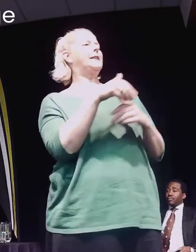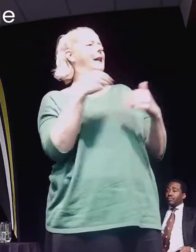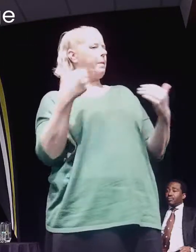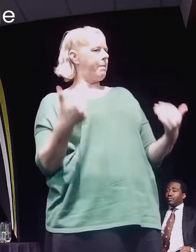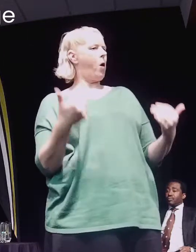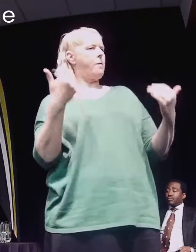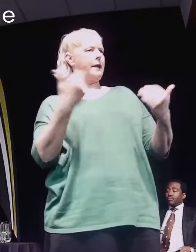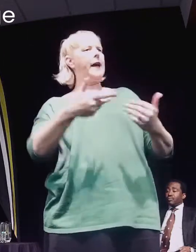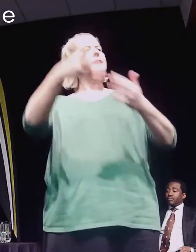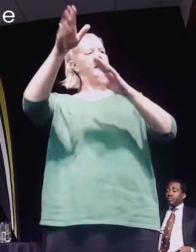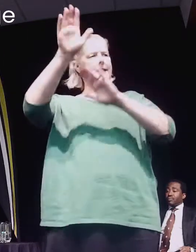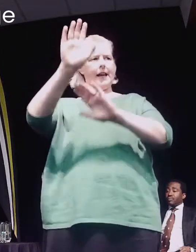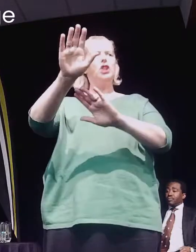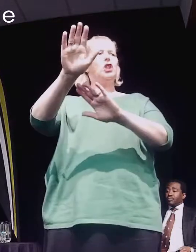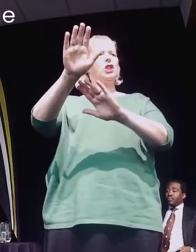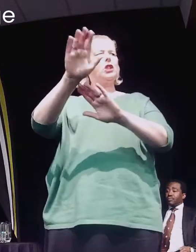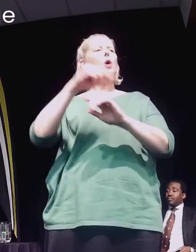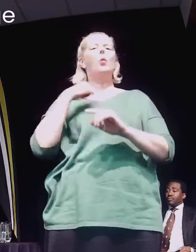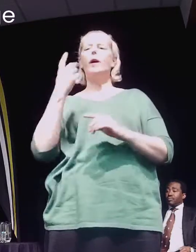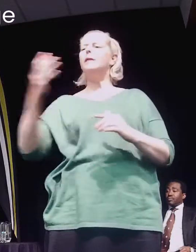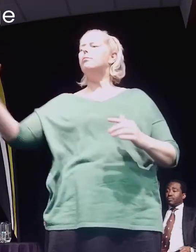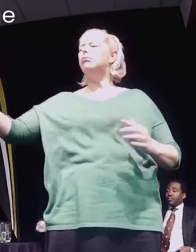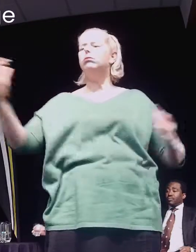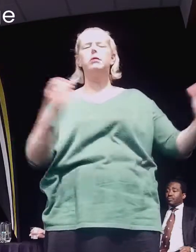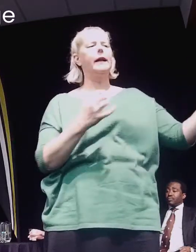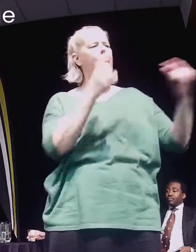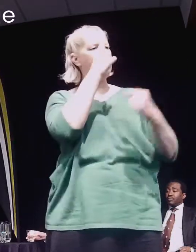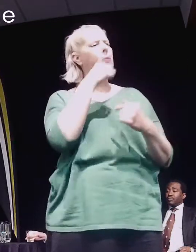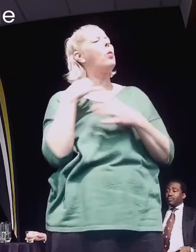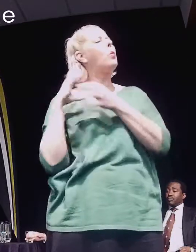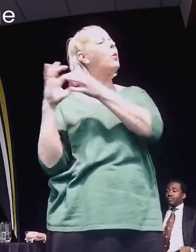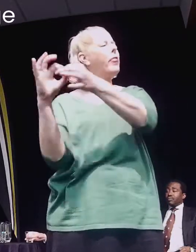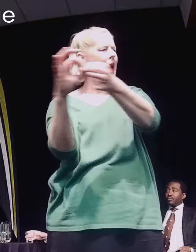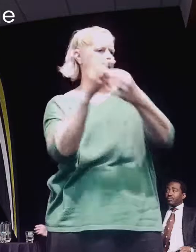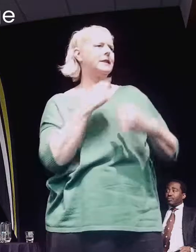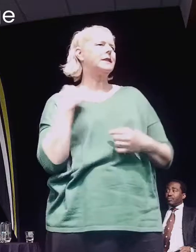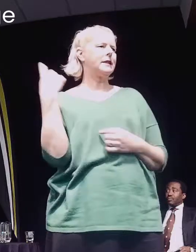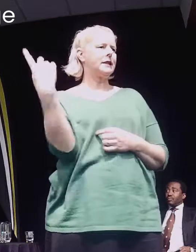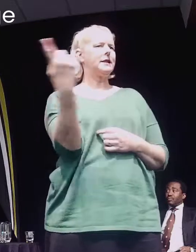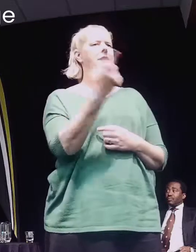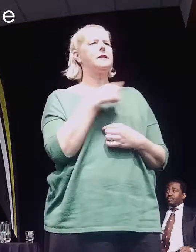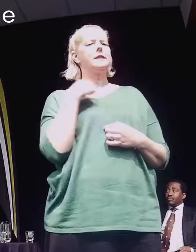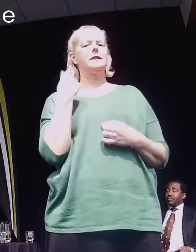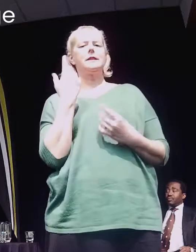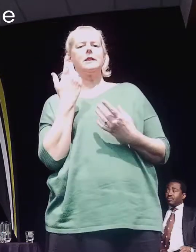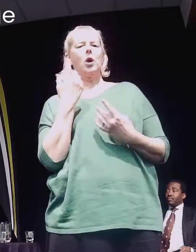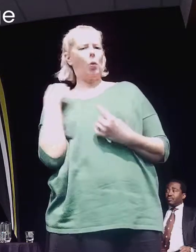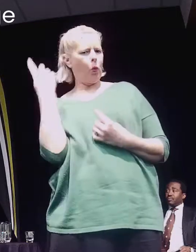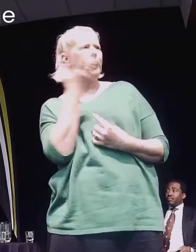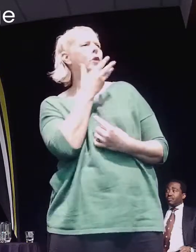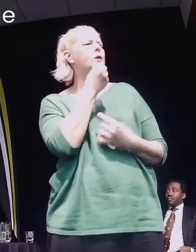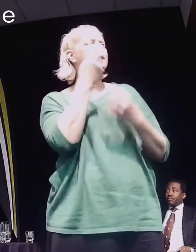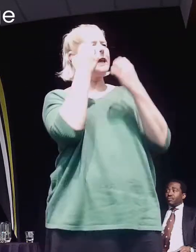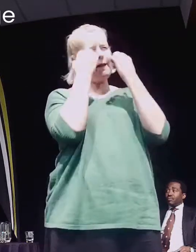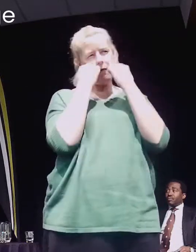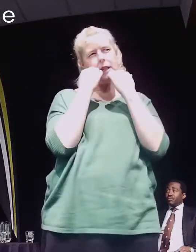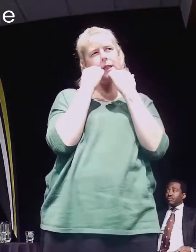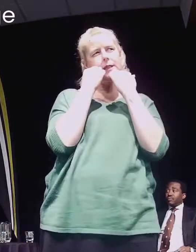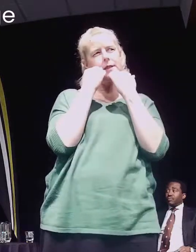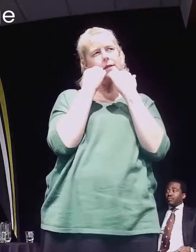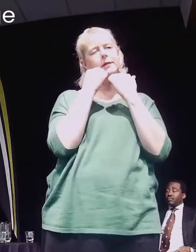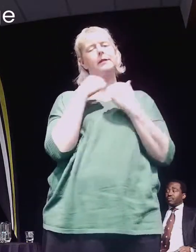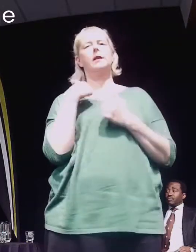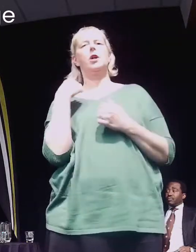things, and we take people with us, we engage, and whenever possible we use evidence that makes sure that what we're